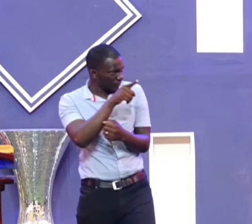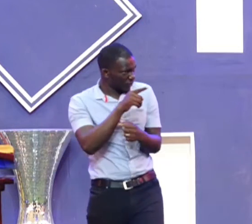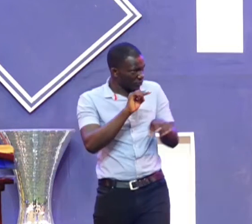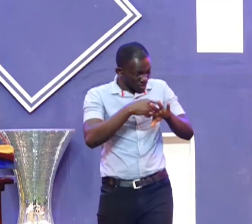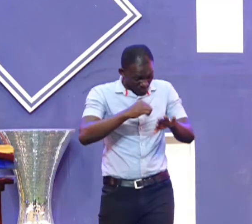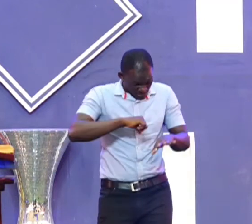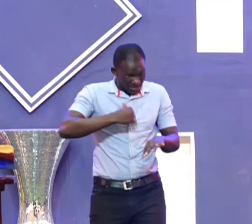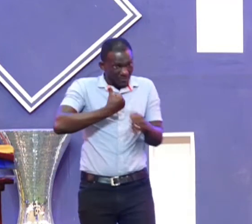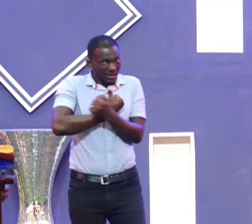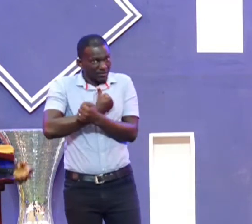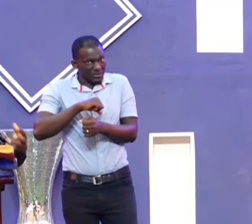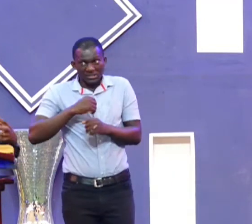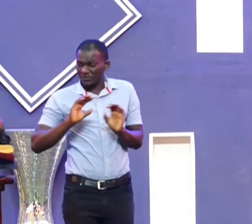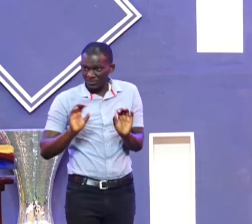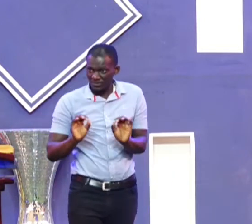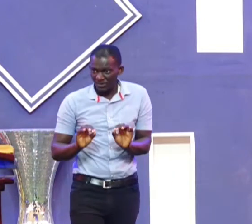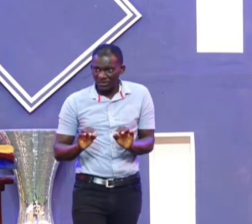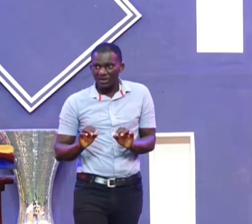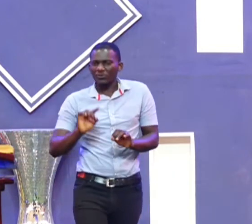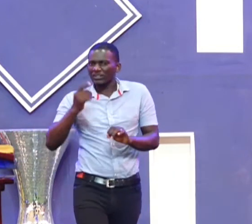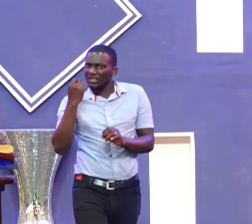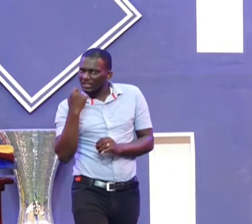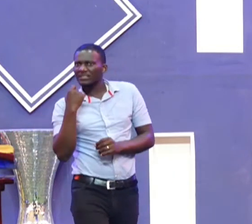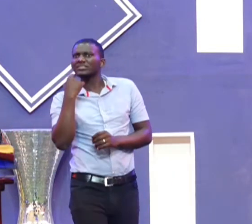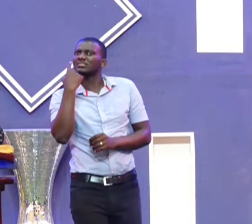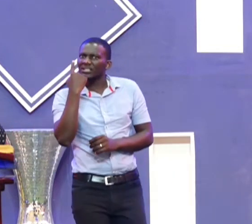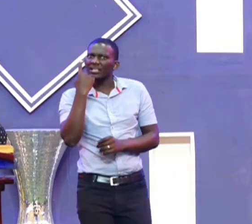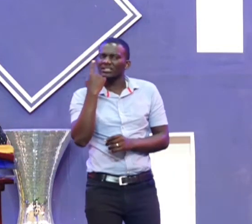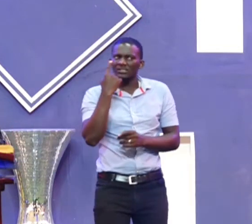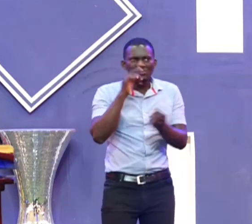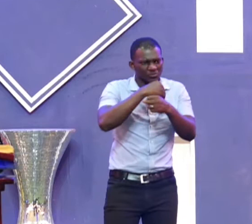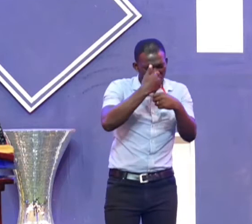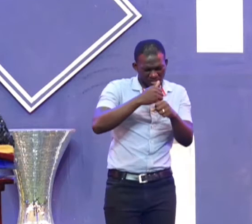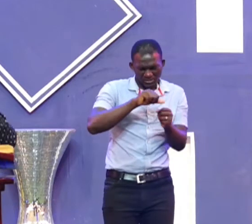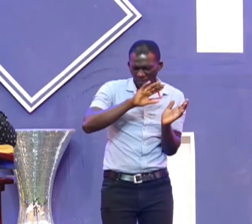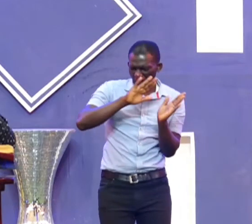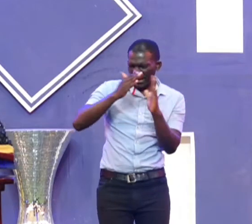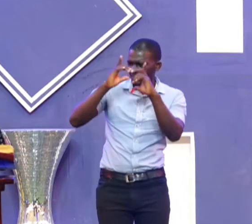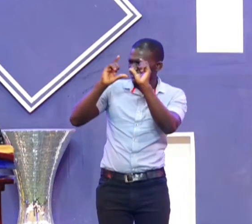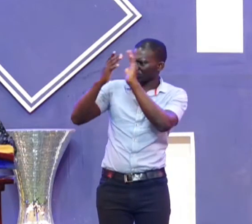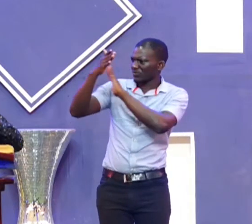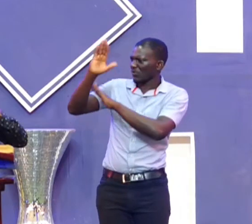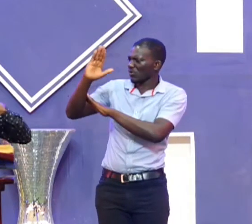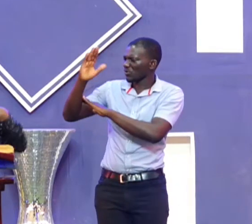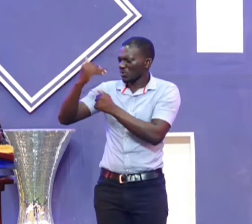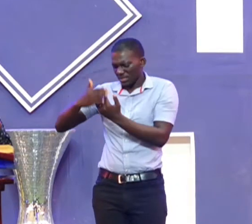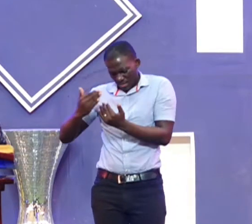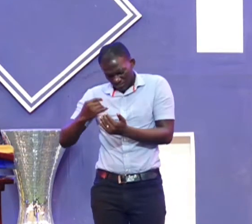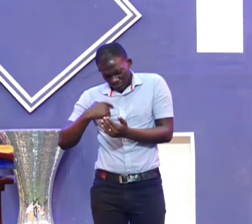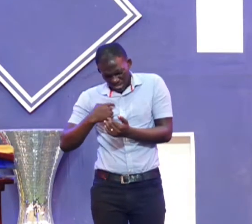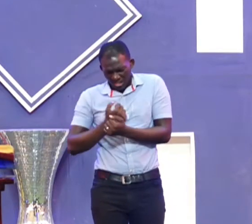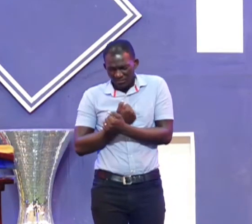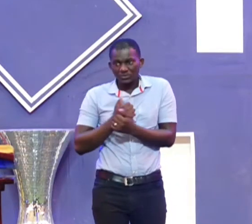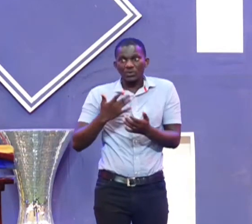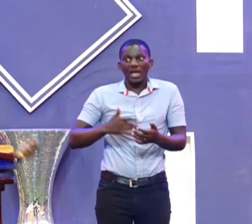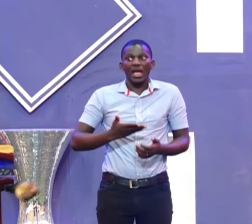seyagala. Kati nina okusooka okutegeera okwezza mu kifaananyi kya Katonda okusooka okumanya anjagala anfaako. And then I have